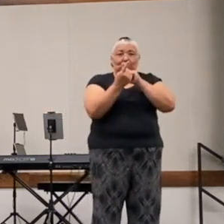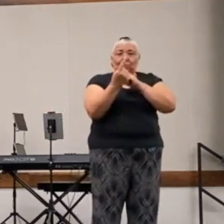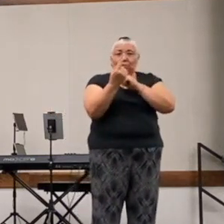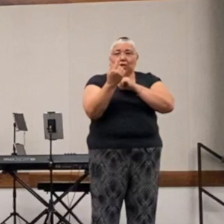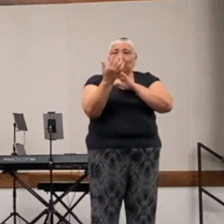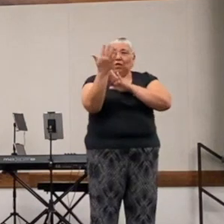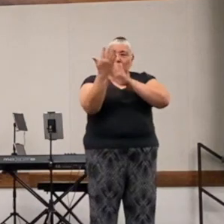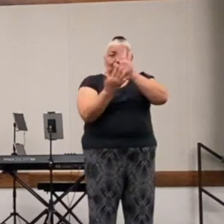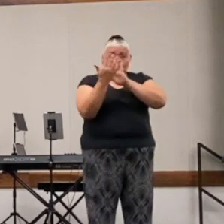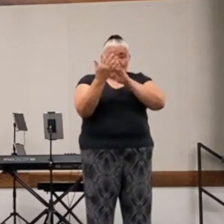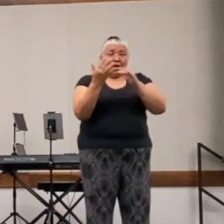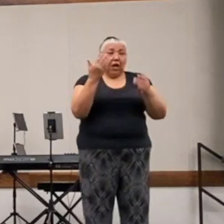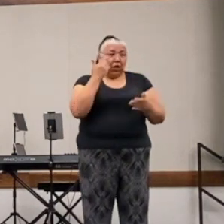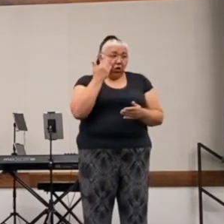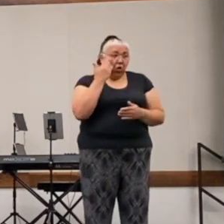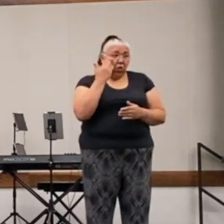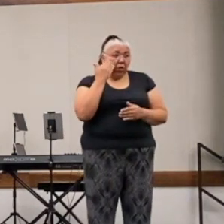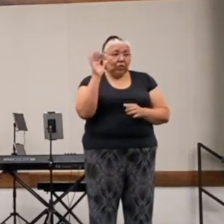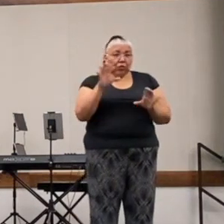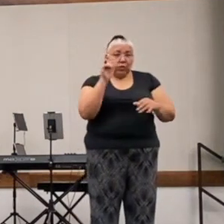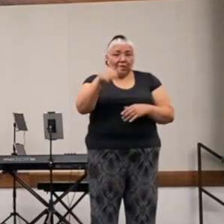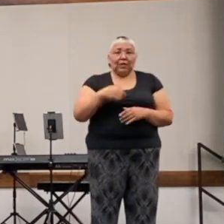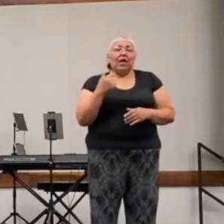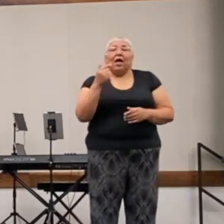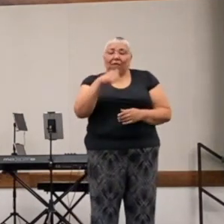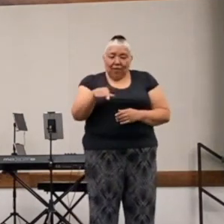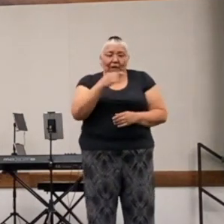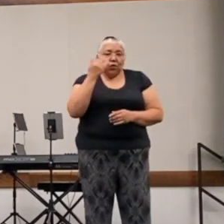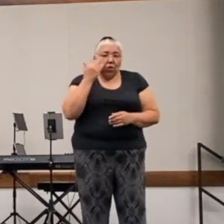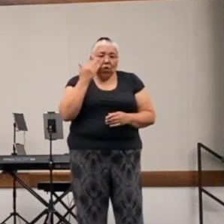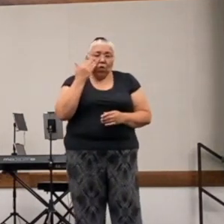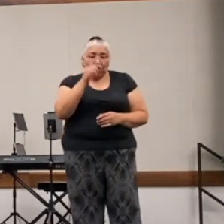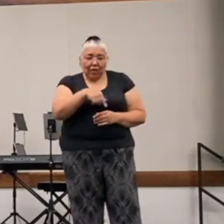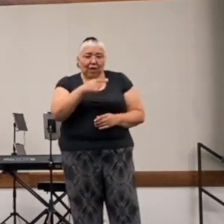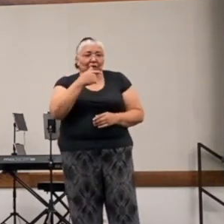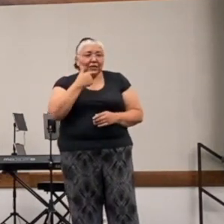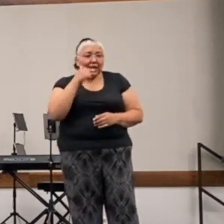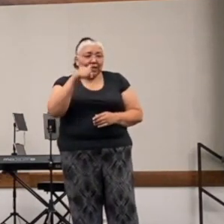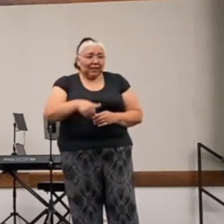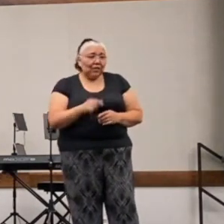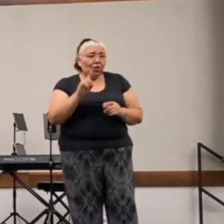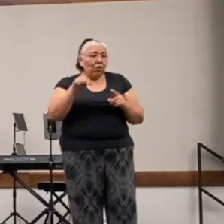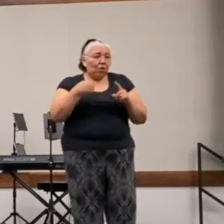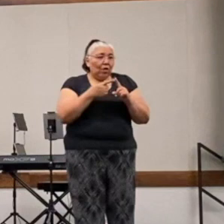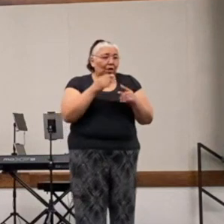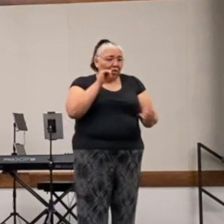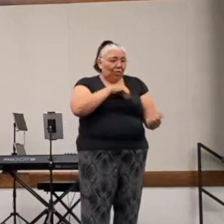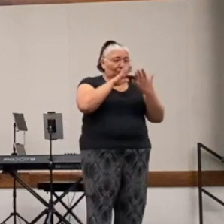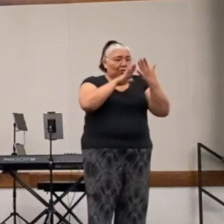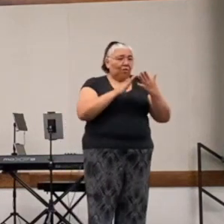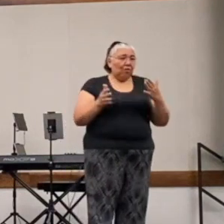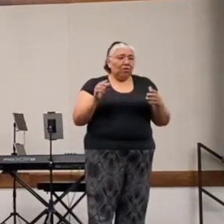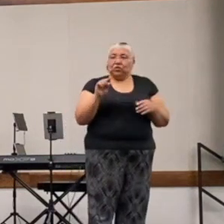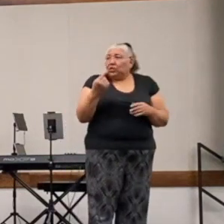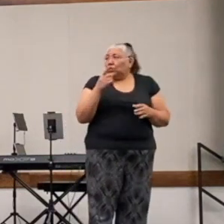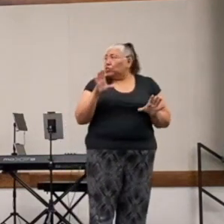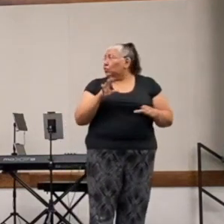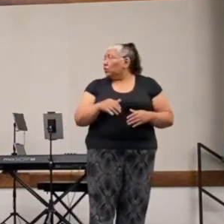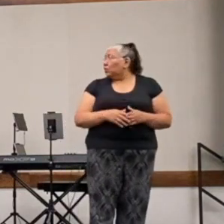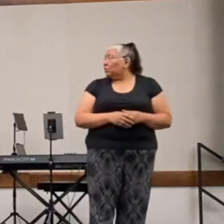face, and knowing that they are doing it, and they know that they are saying it, when I'm face to face with them, all they do is